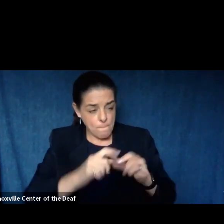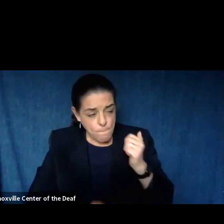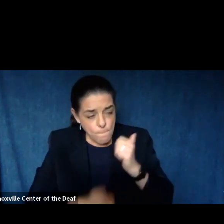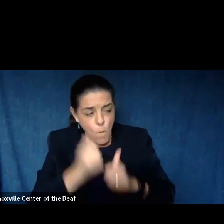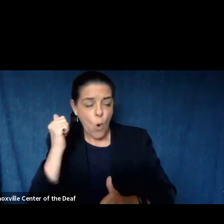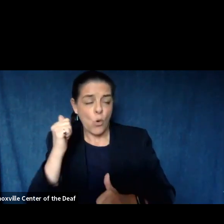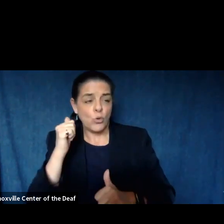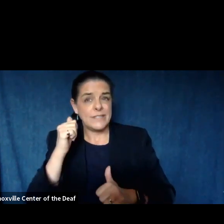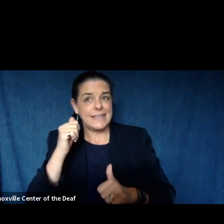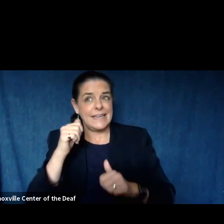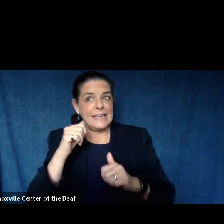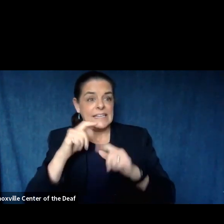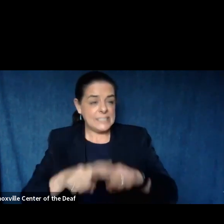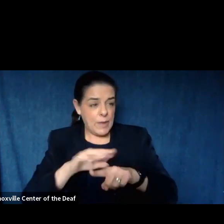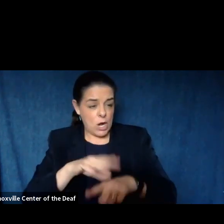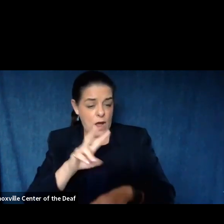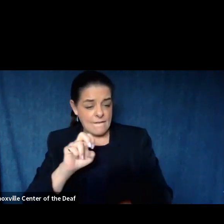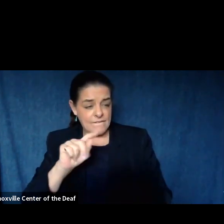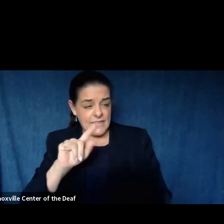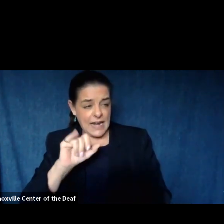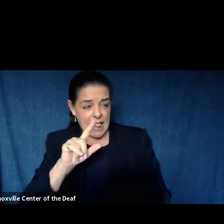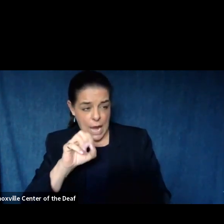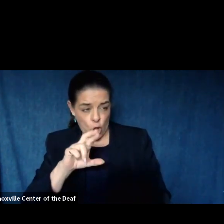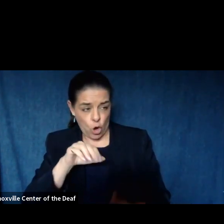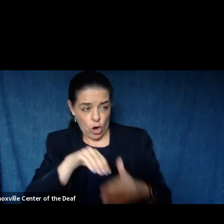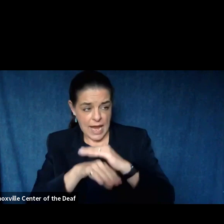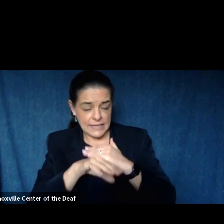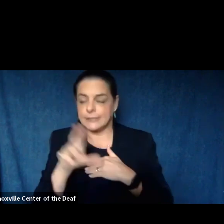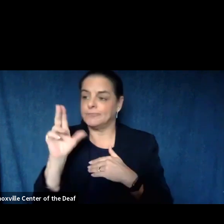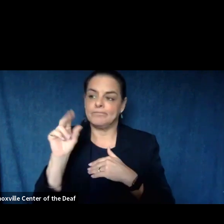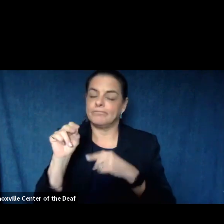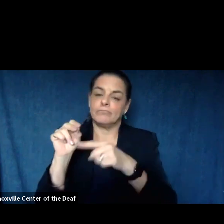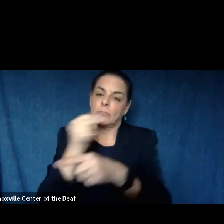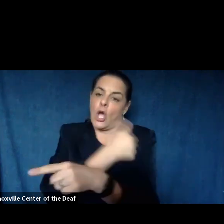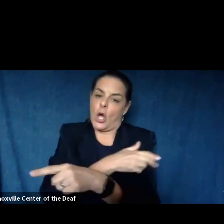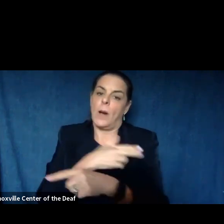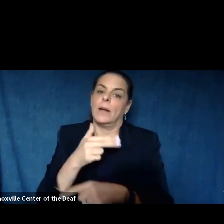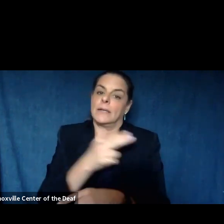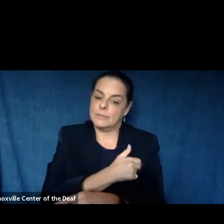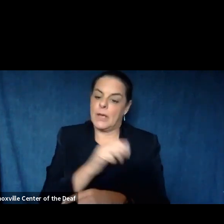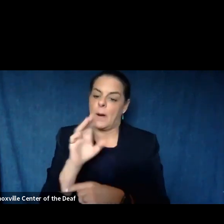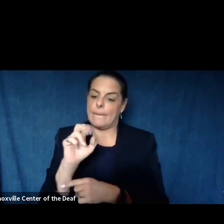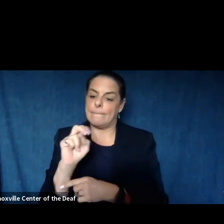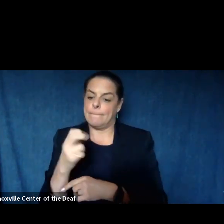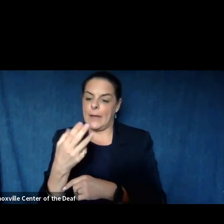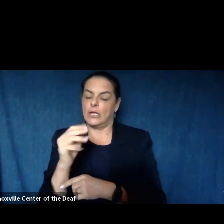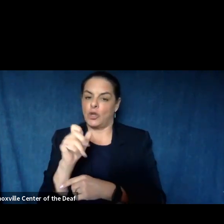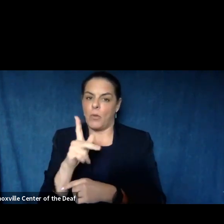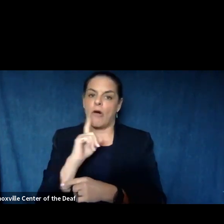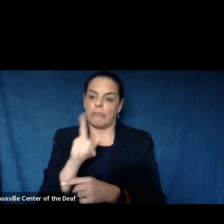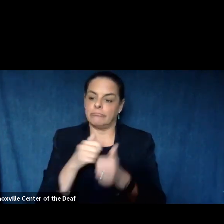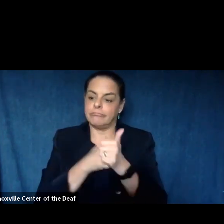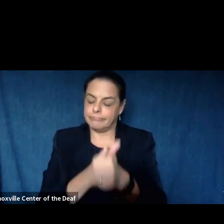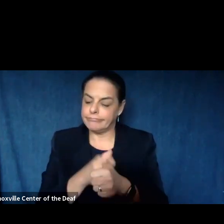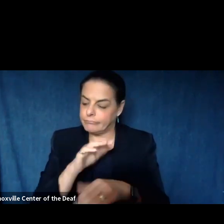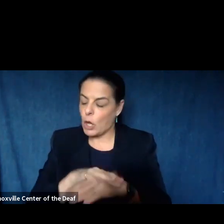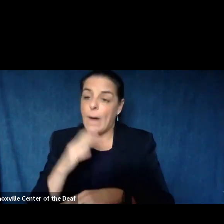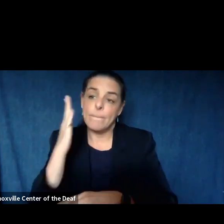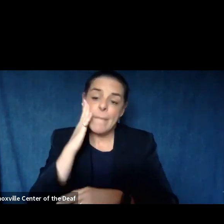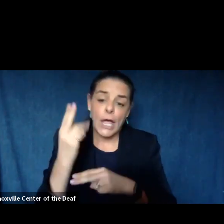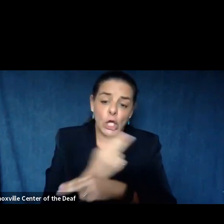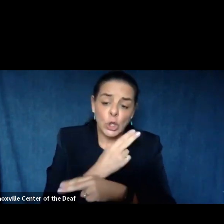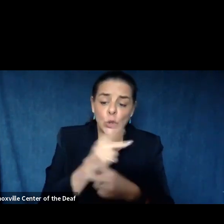access? No, the hospitalization benchmark is based on bed use and